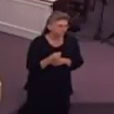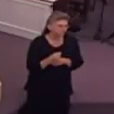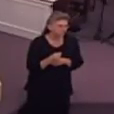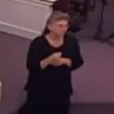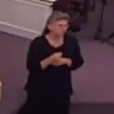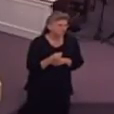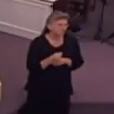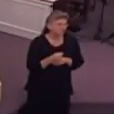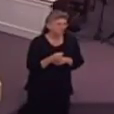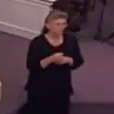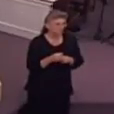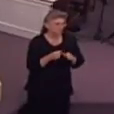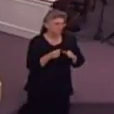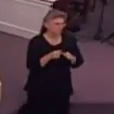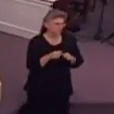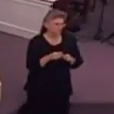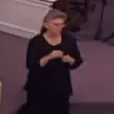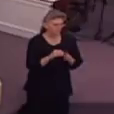on the web.